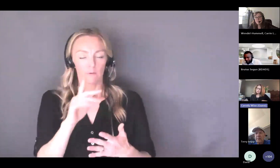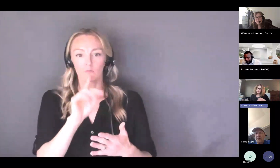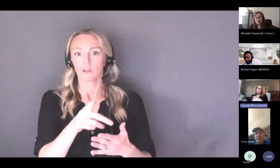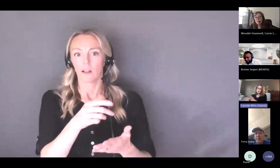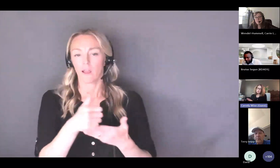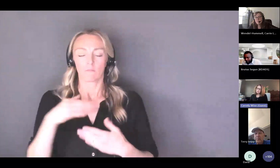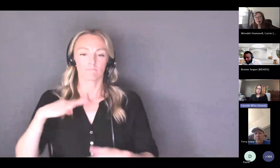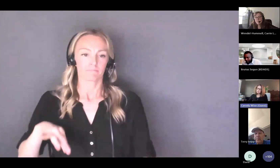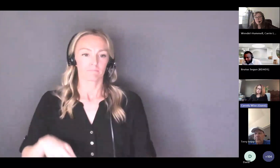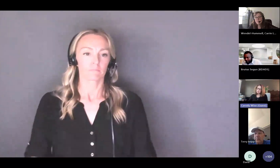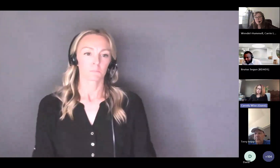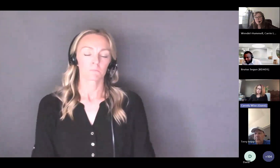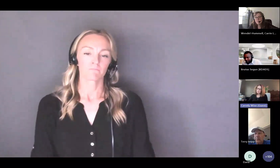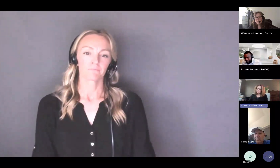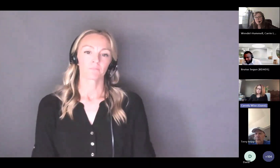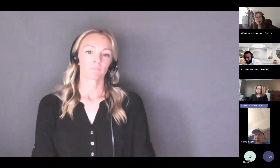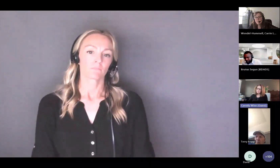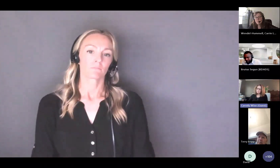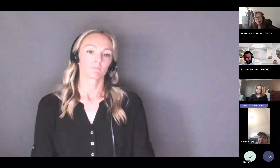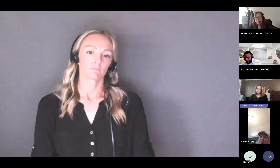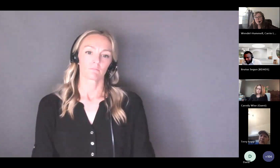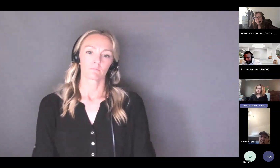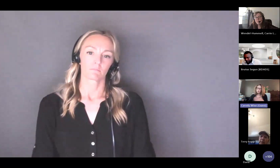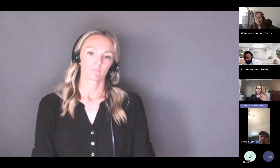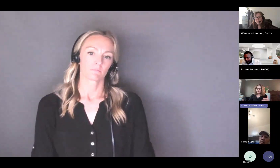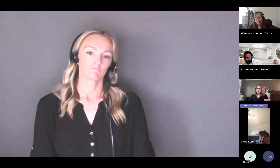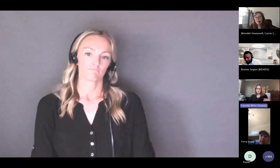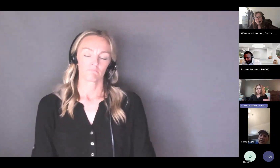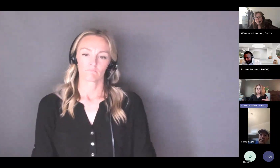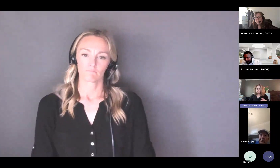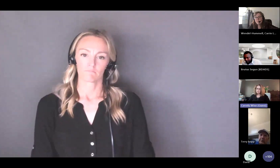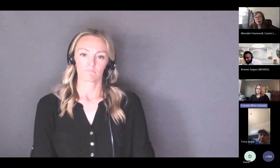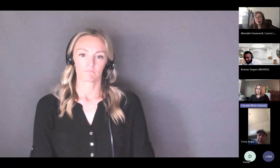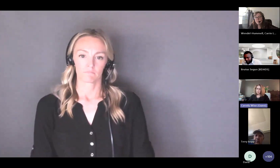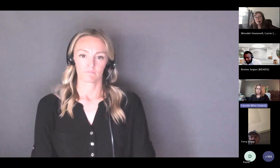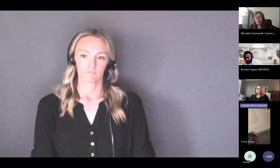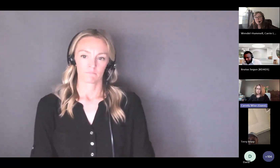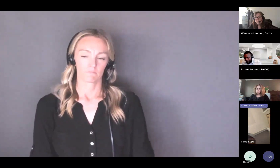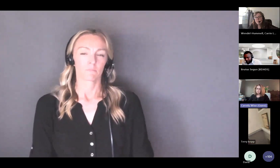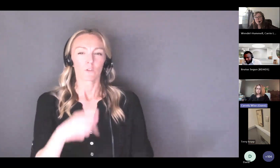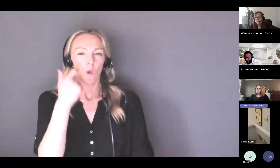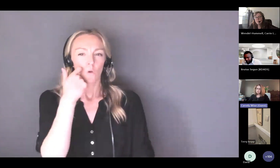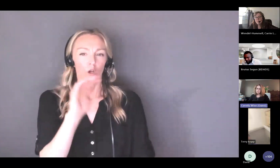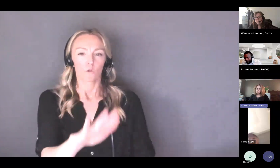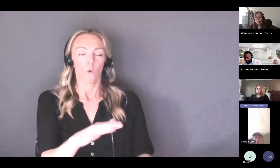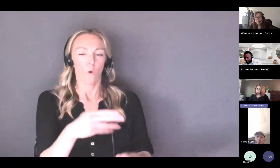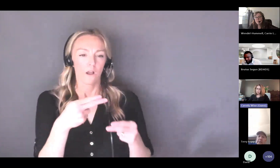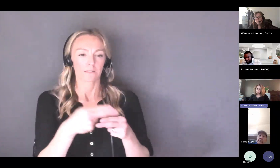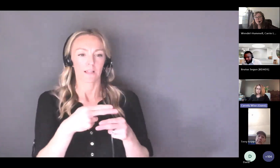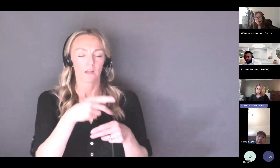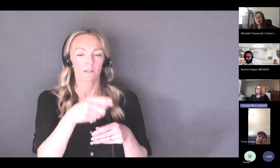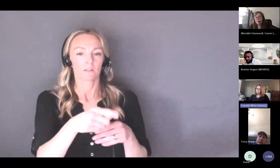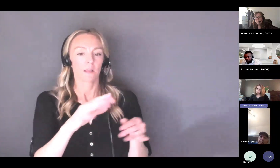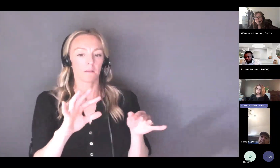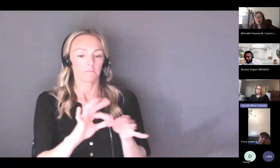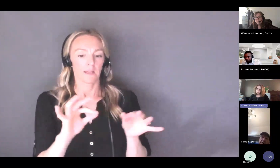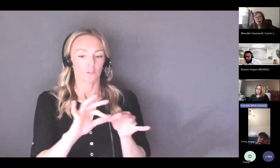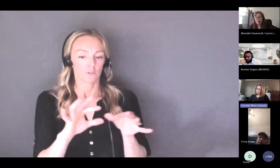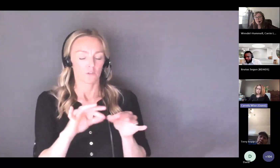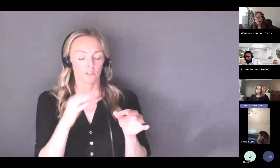You mentioned in one of the slides that during the testing